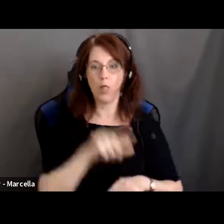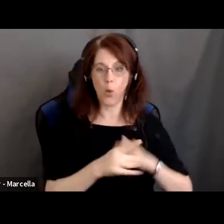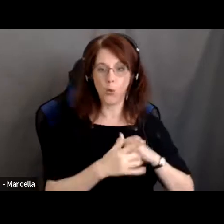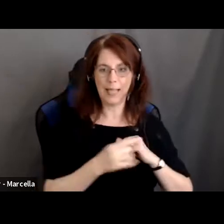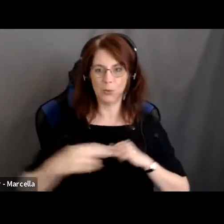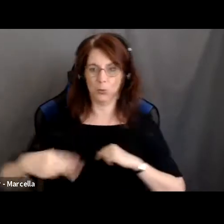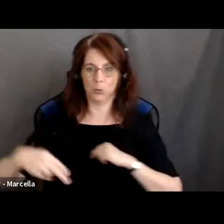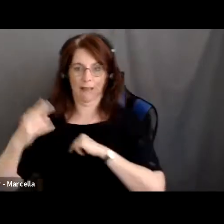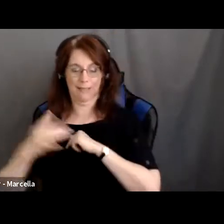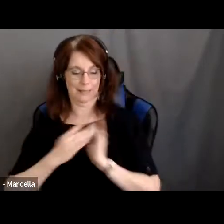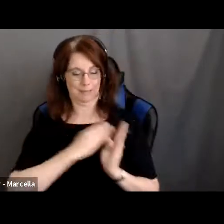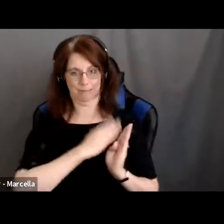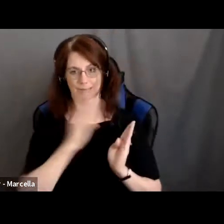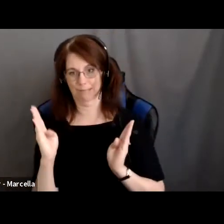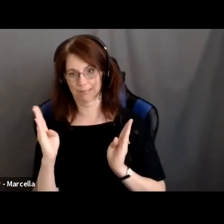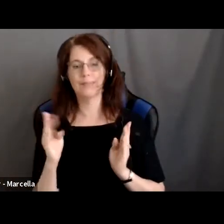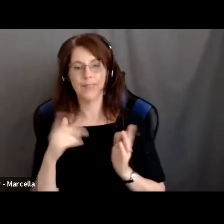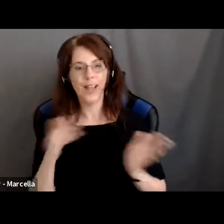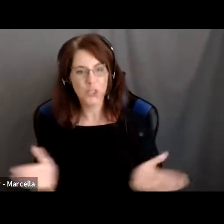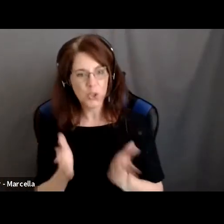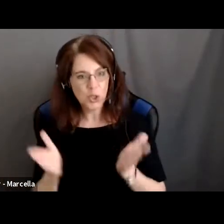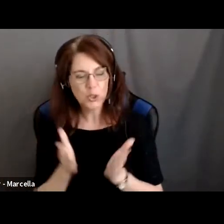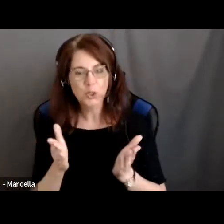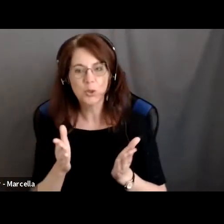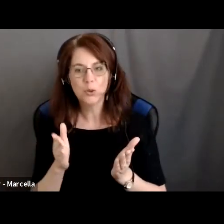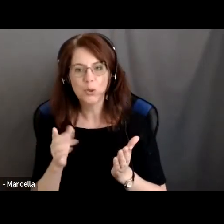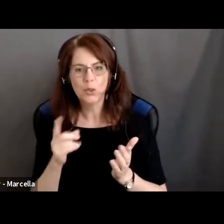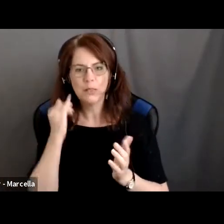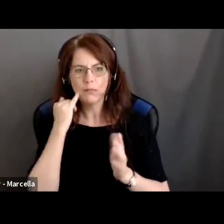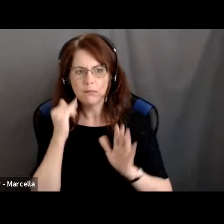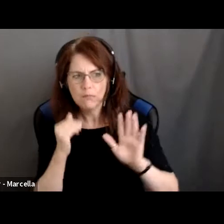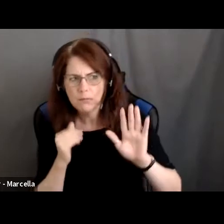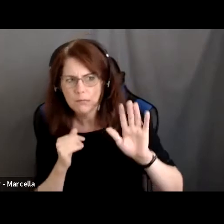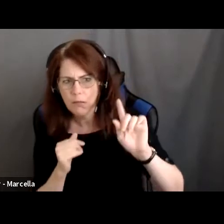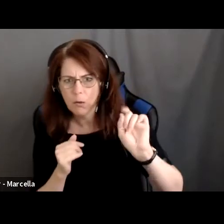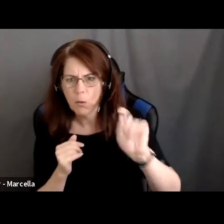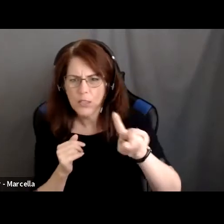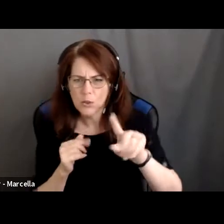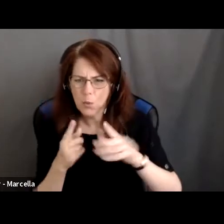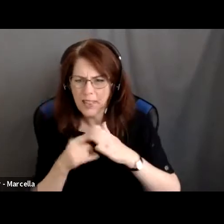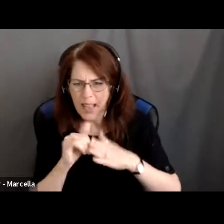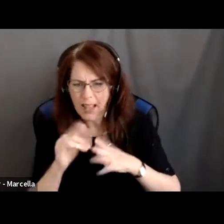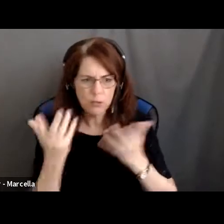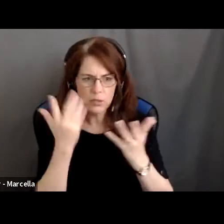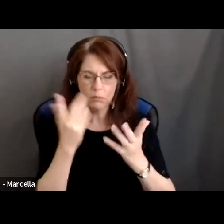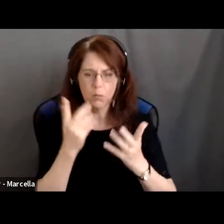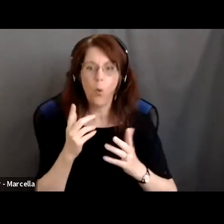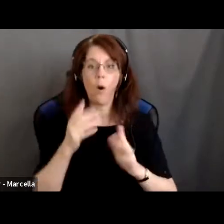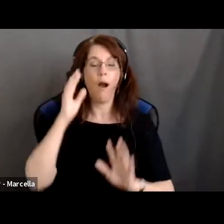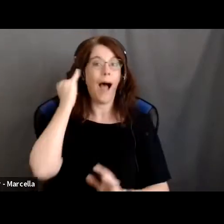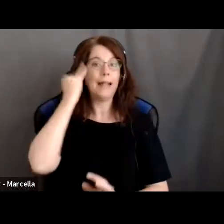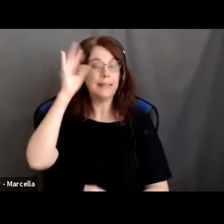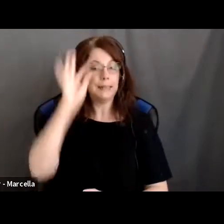high-tech solutions. And I do encourage you, as we go through, if you do have a question about a device or a solution, feel free